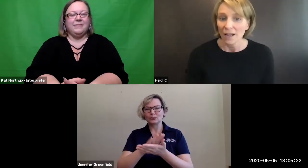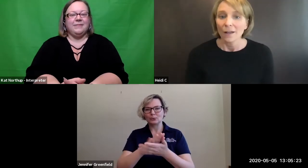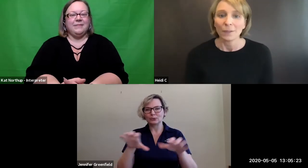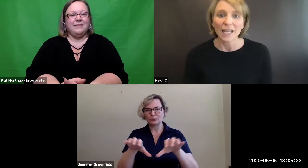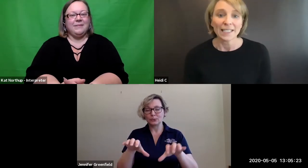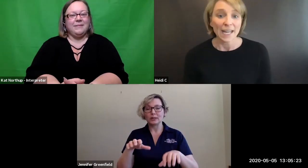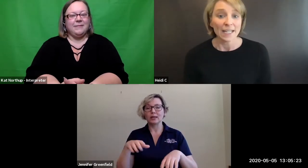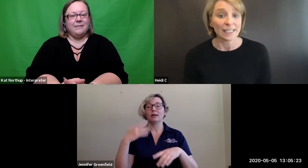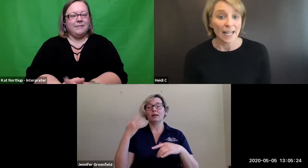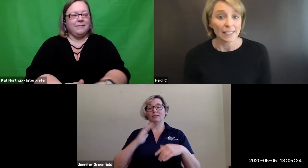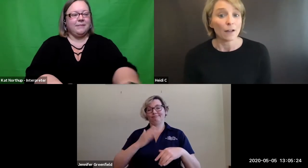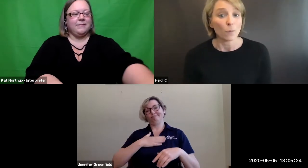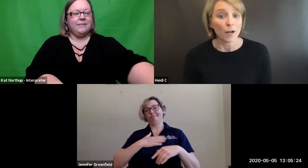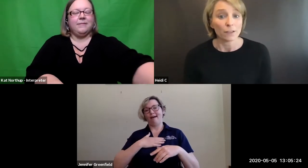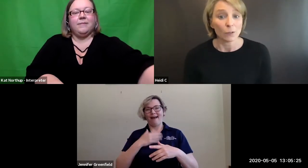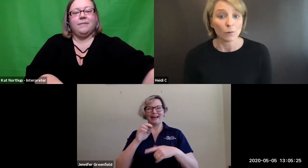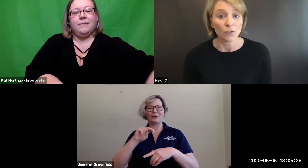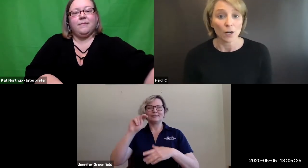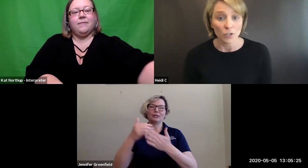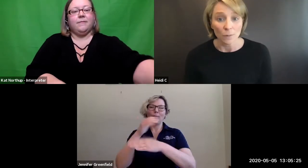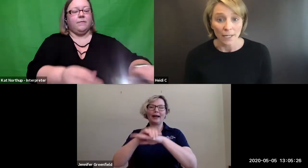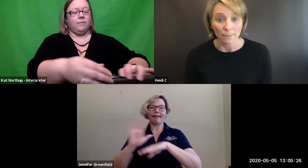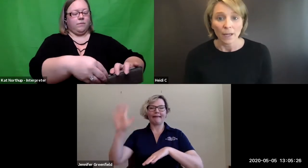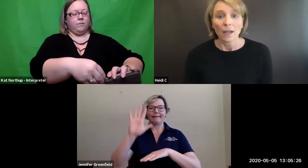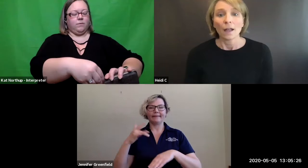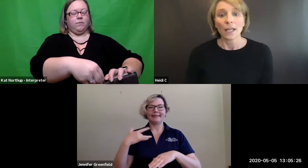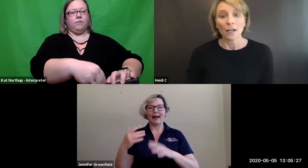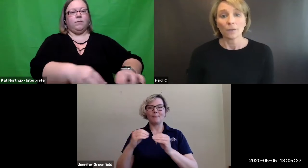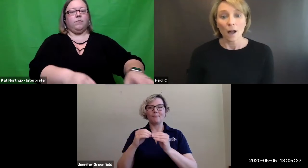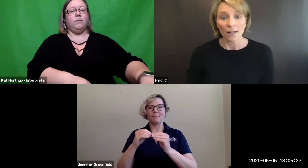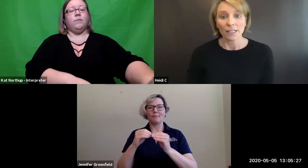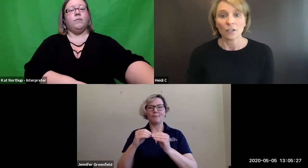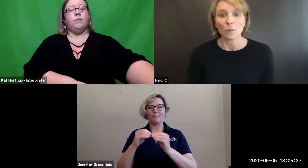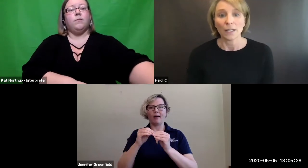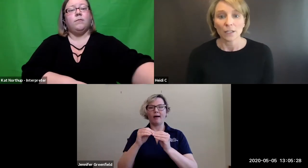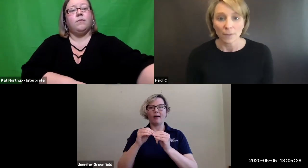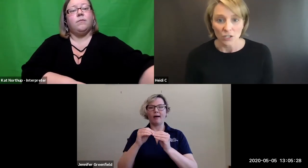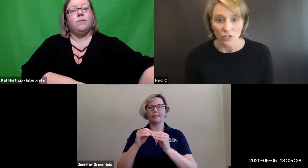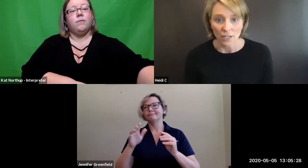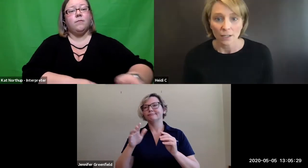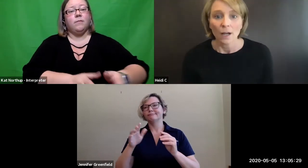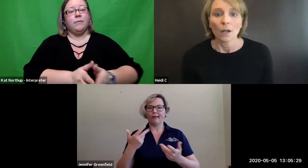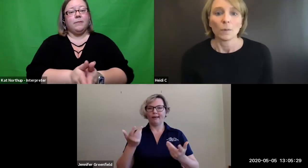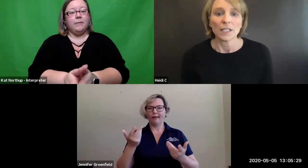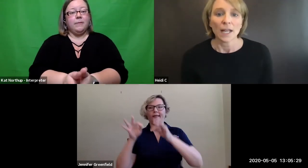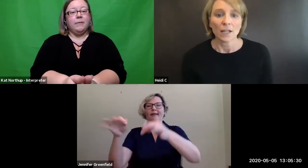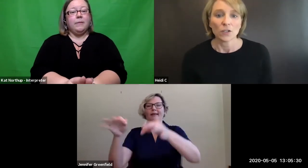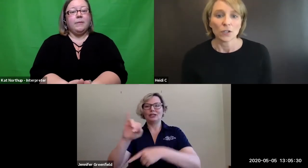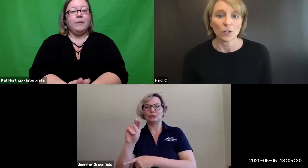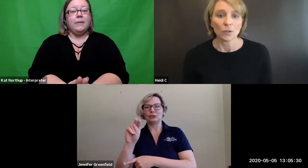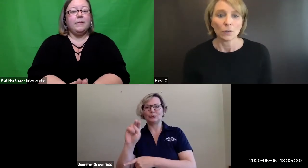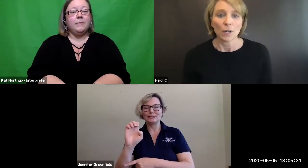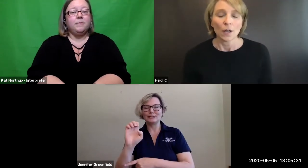graduation. We'd like to get a sense of what other schools are doing. Here for us in the New England region, we